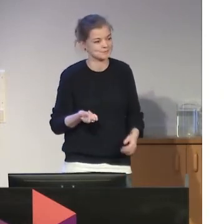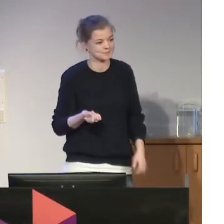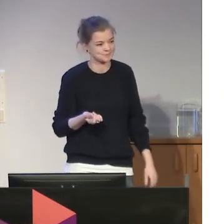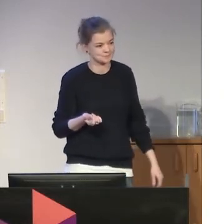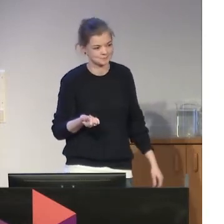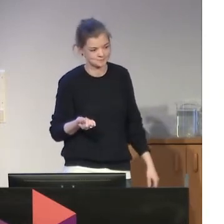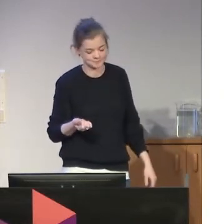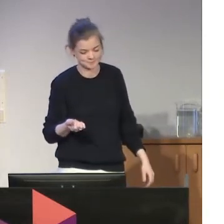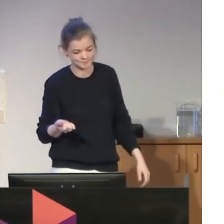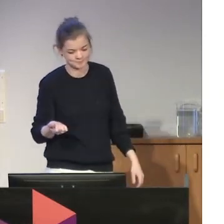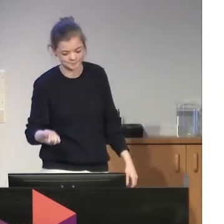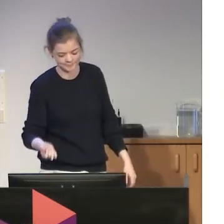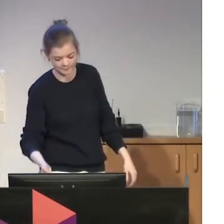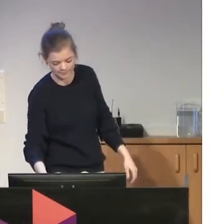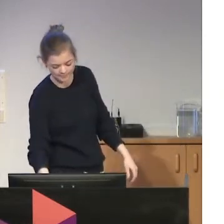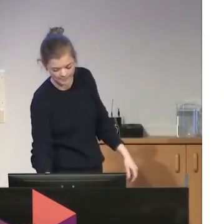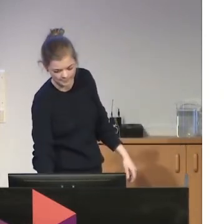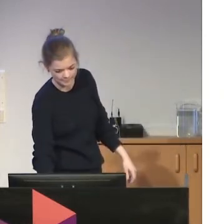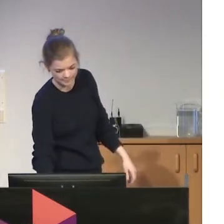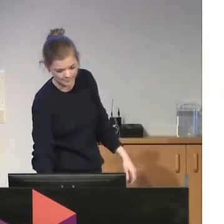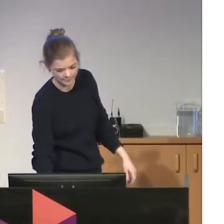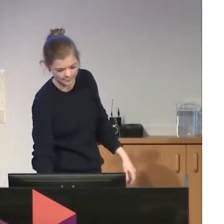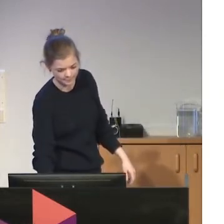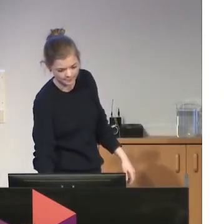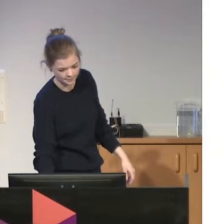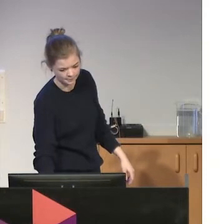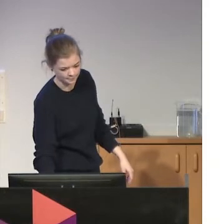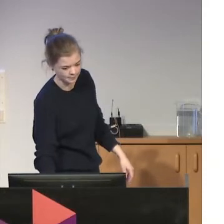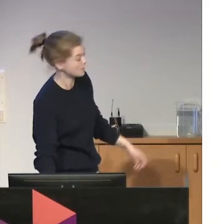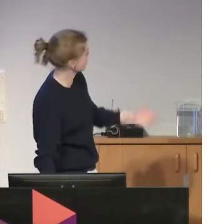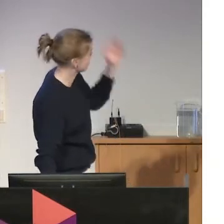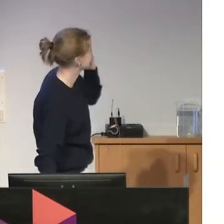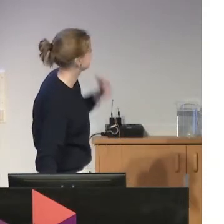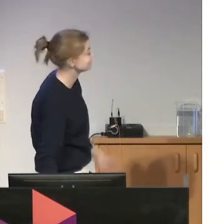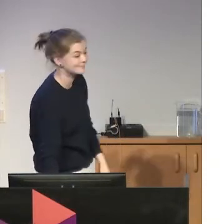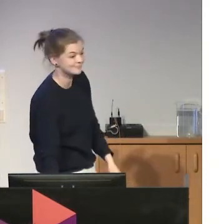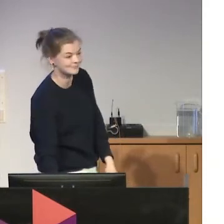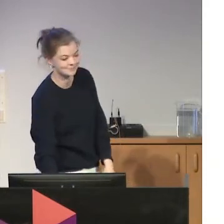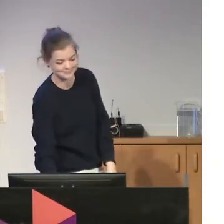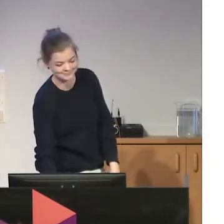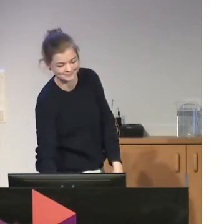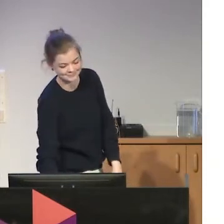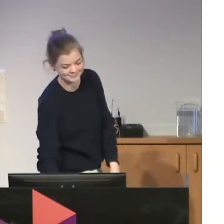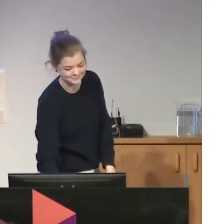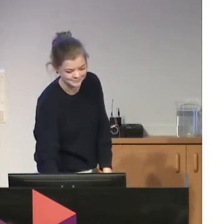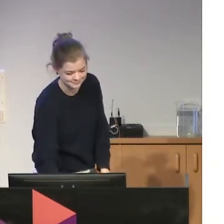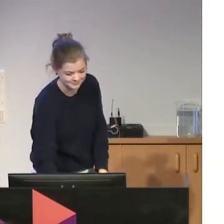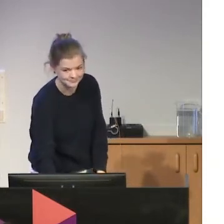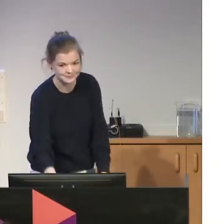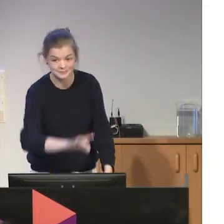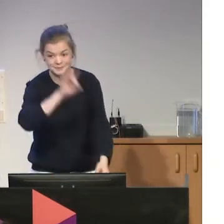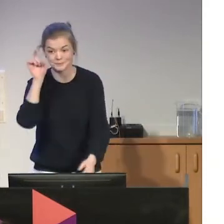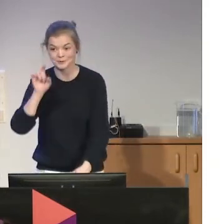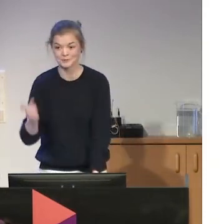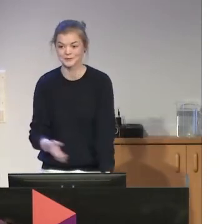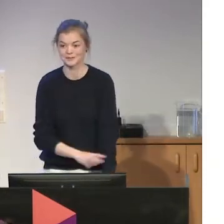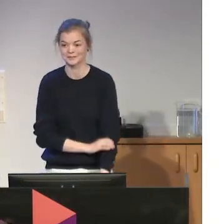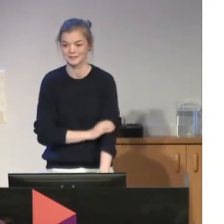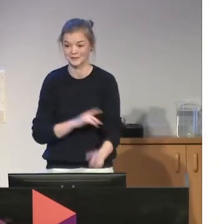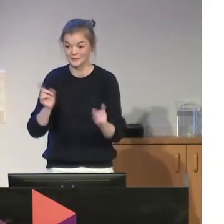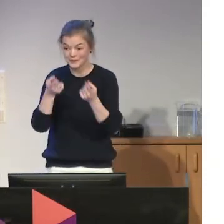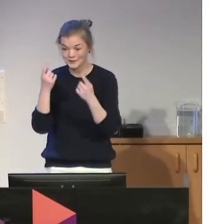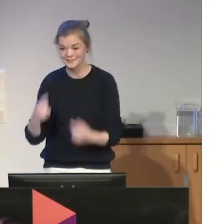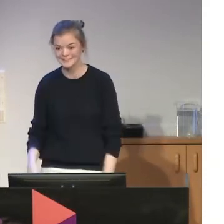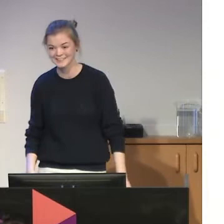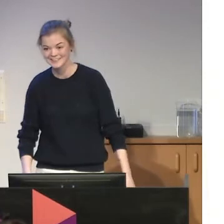connect the dots and think about different several things in the same time. Yeah, that was it, actually. So, do